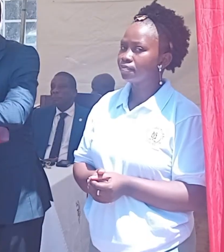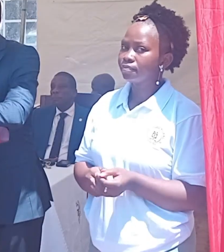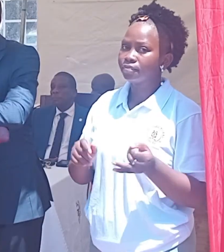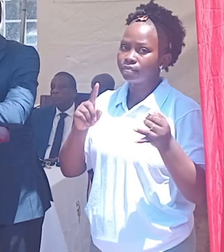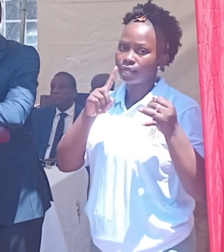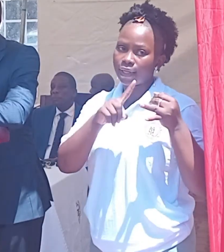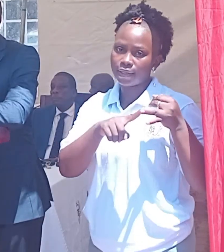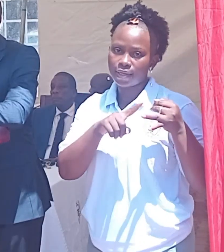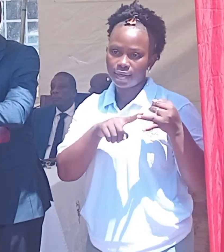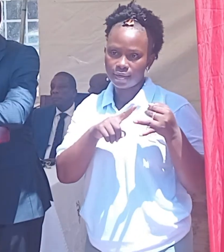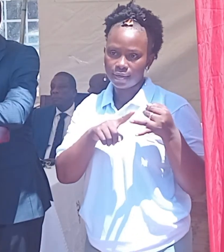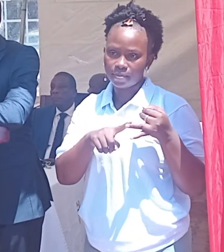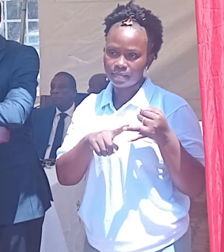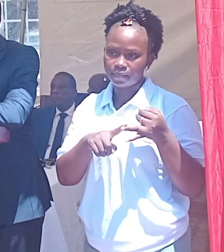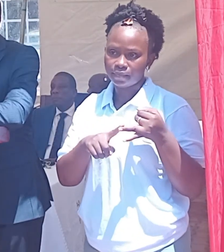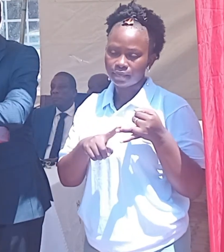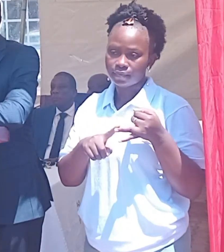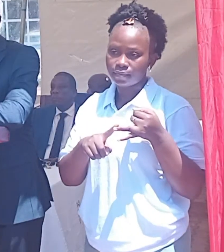Secondly,